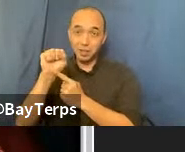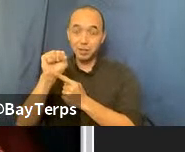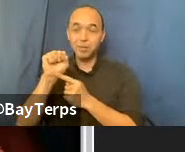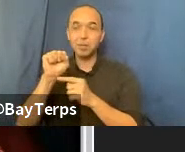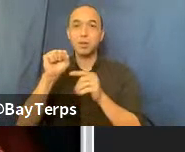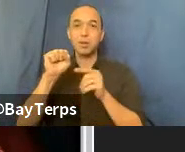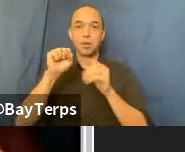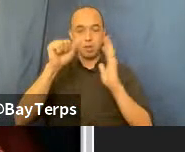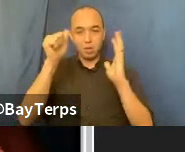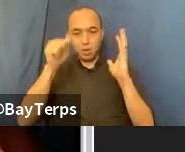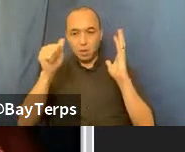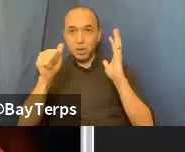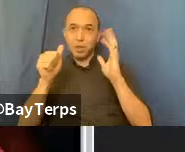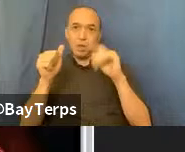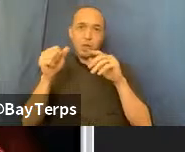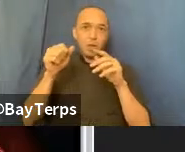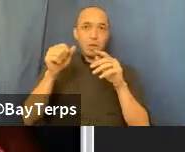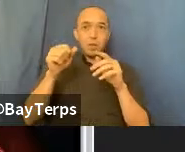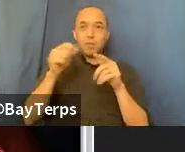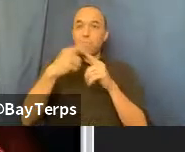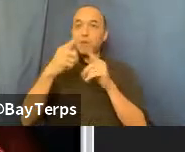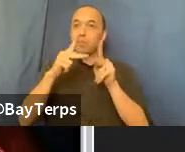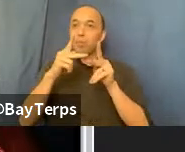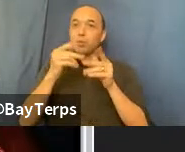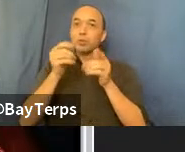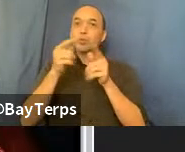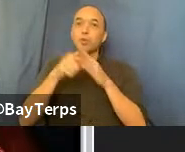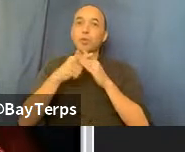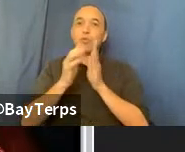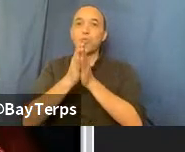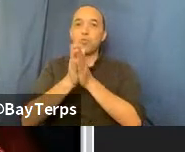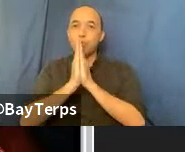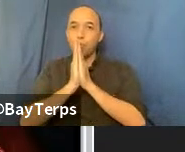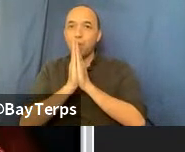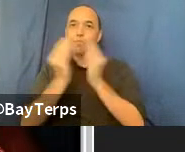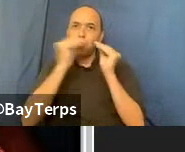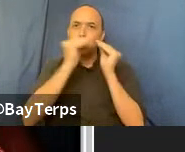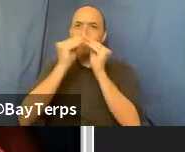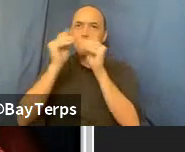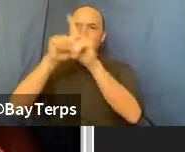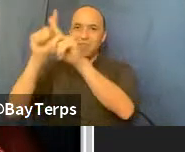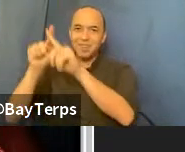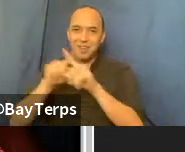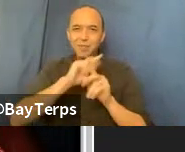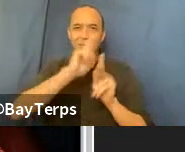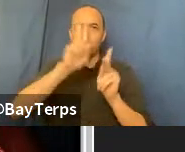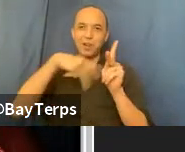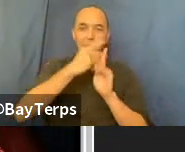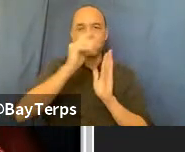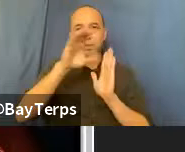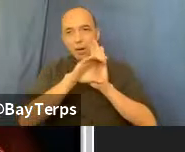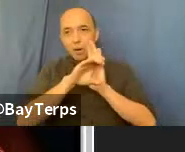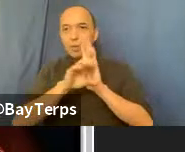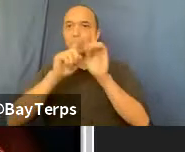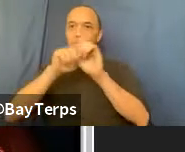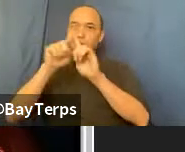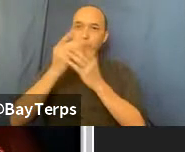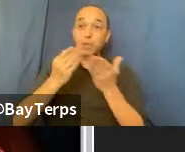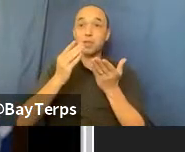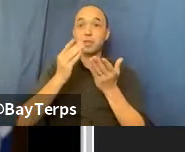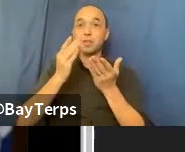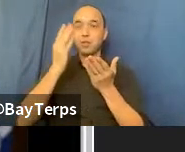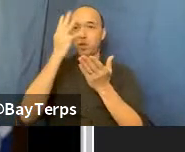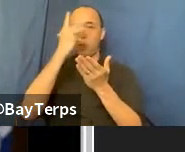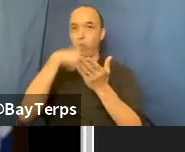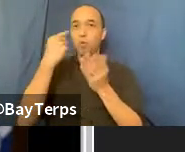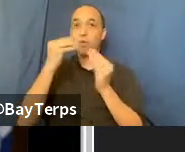detailed work and started carving, realistic portraiture and all sorts of characters, and eventually started